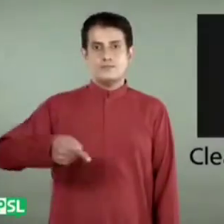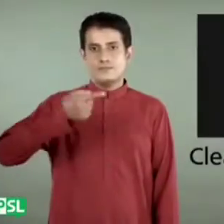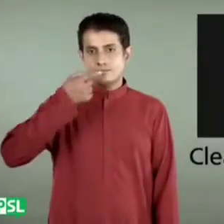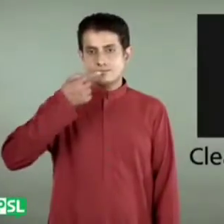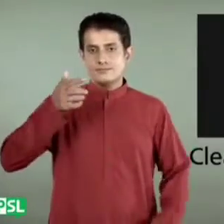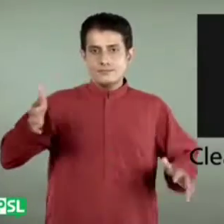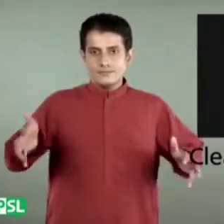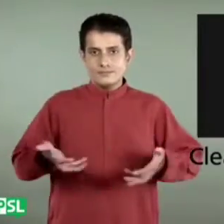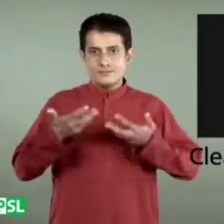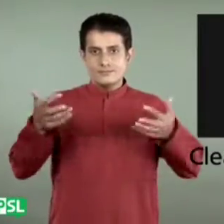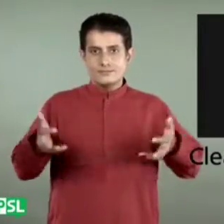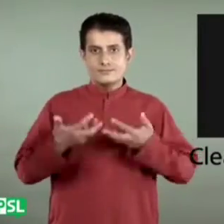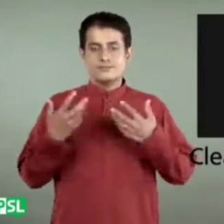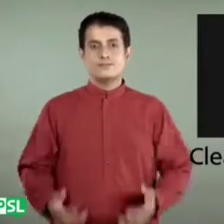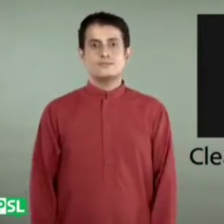Clear coated fires.